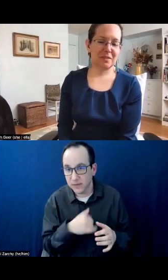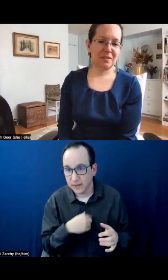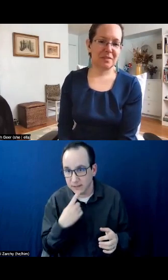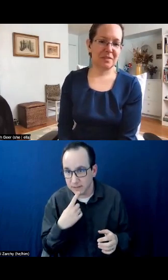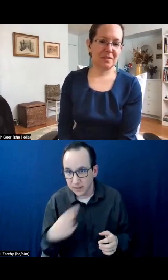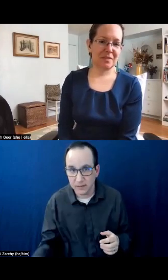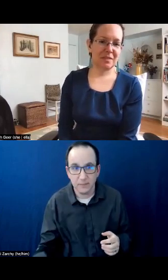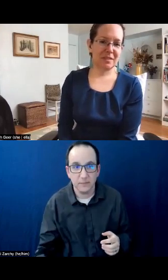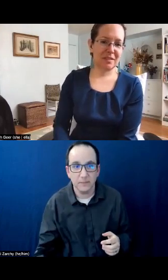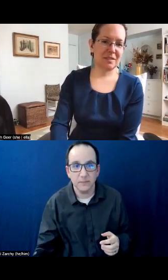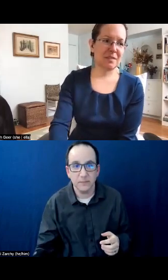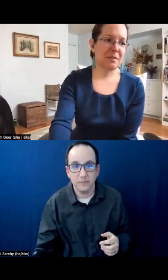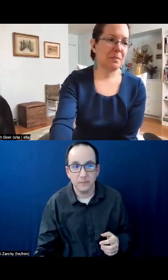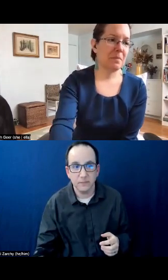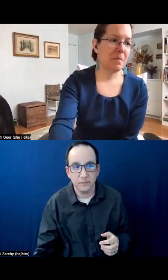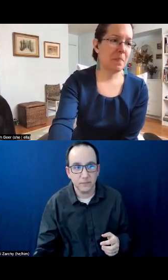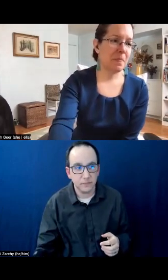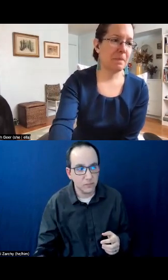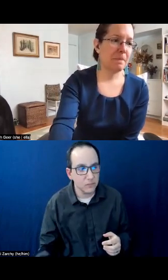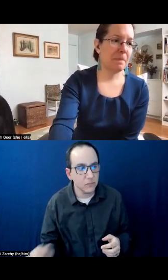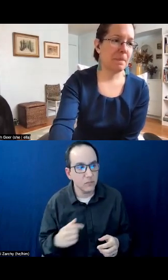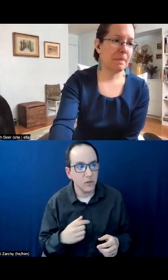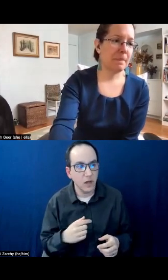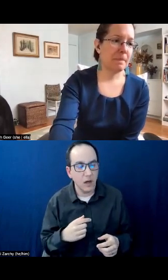So, as I said,